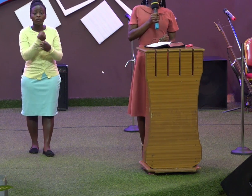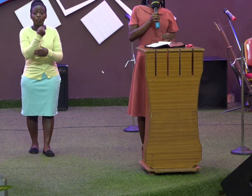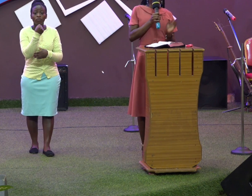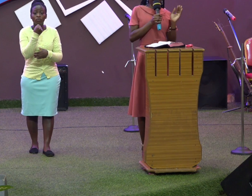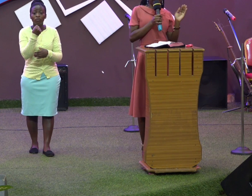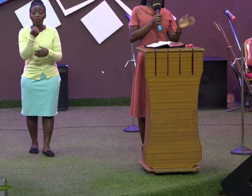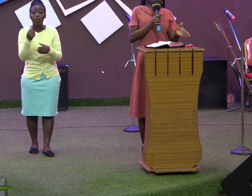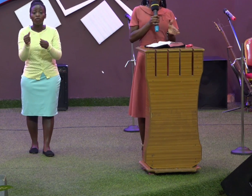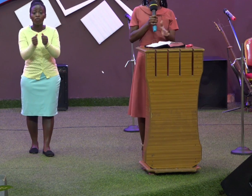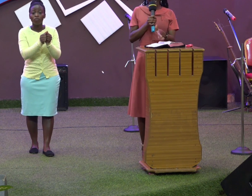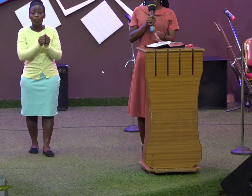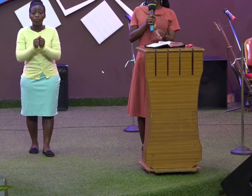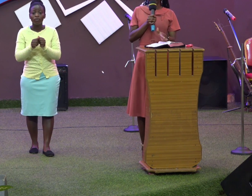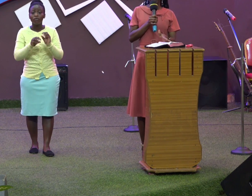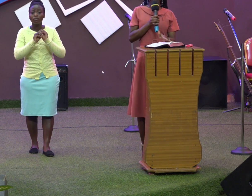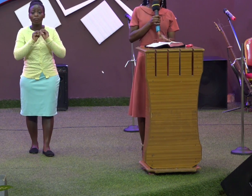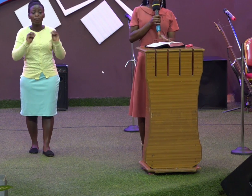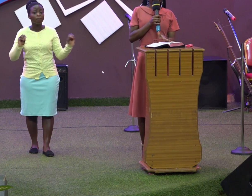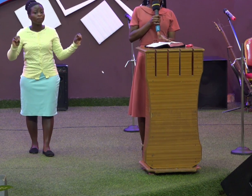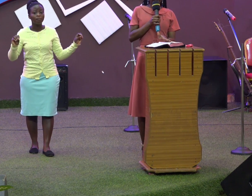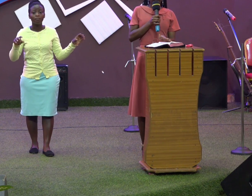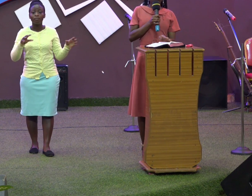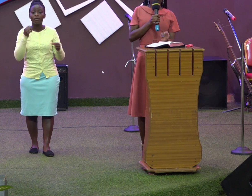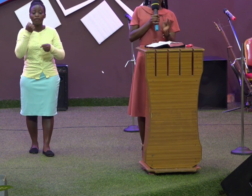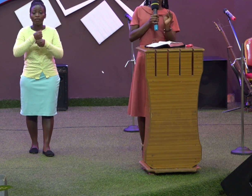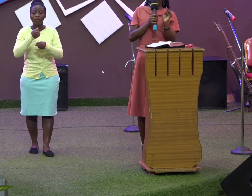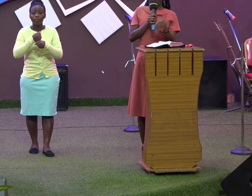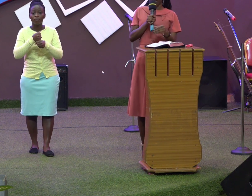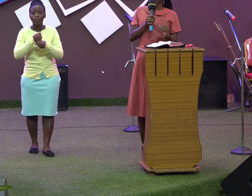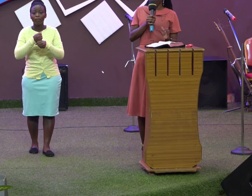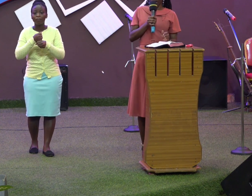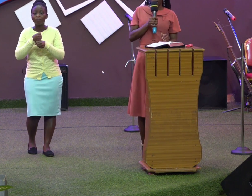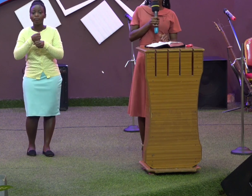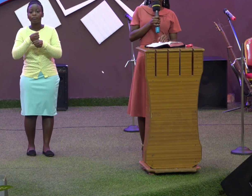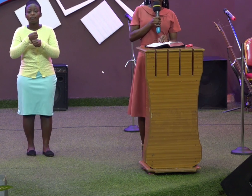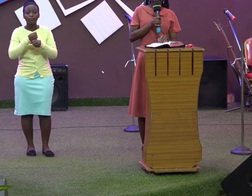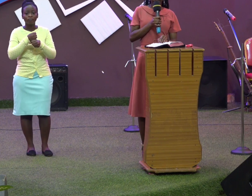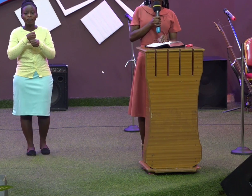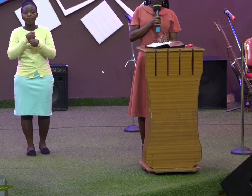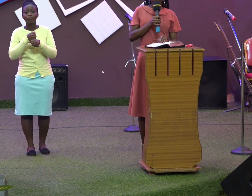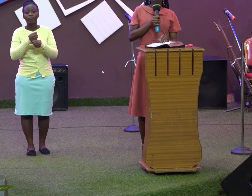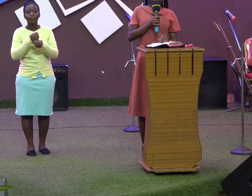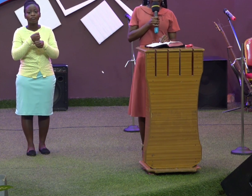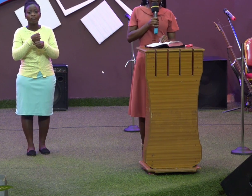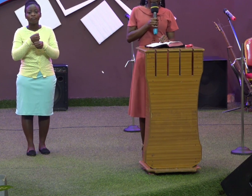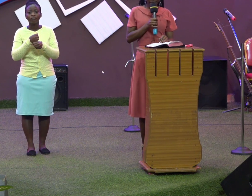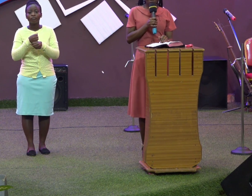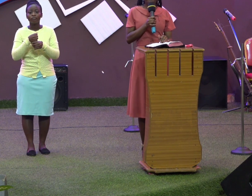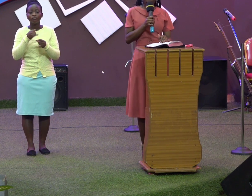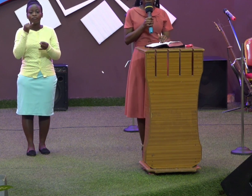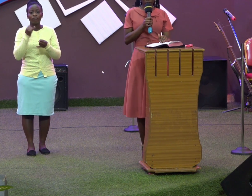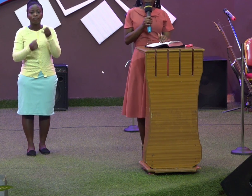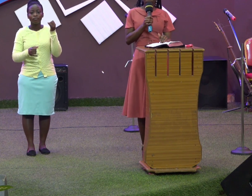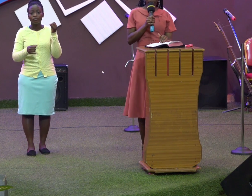automatically. There are some things you do daily. To keep yourself in the presence of our Lord. This is the